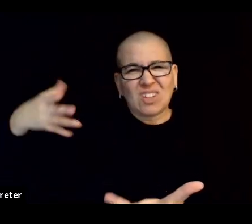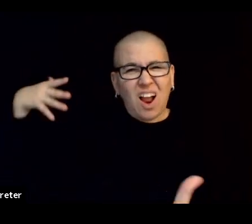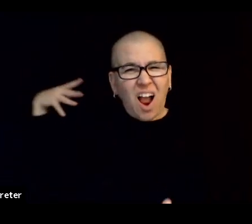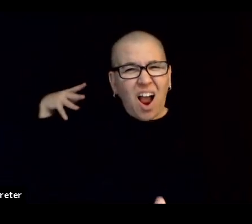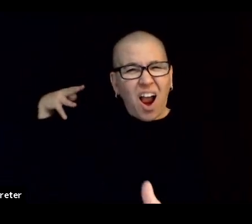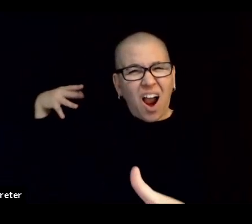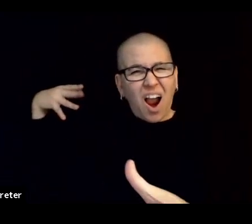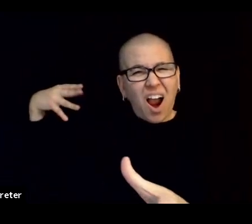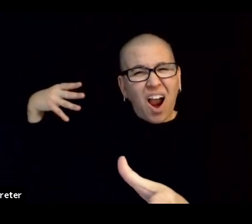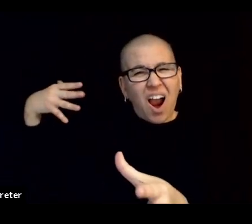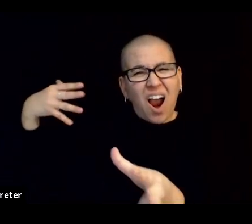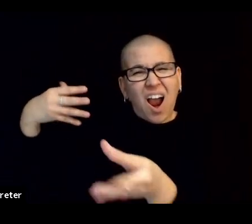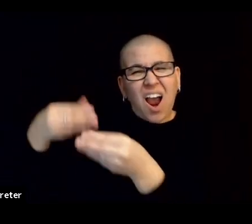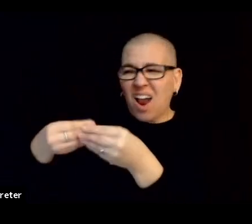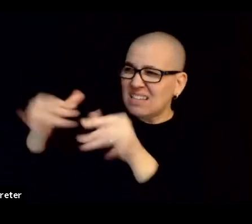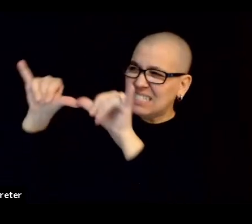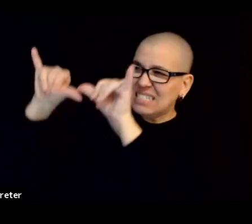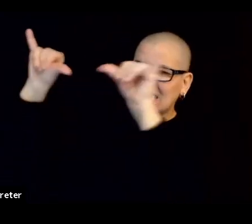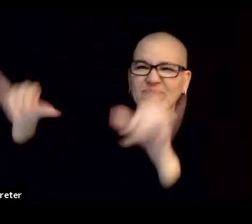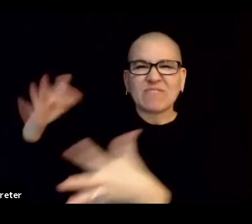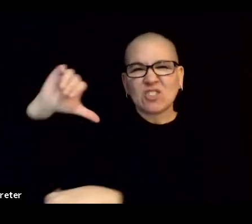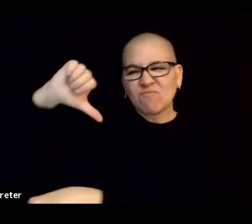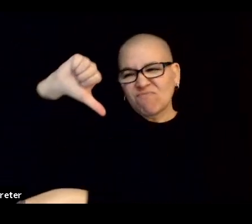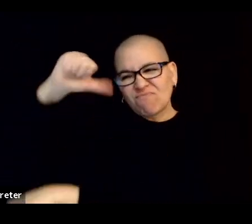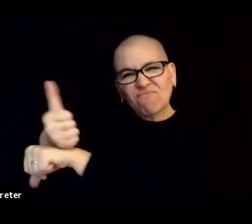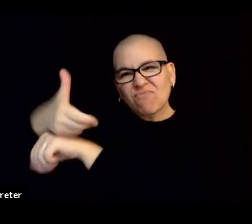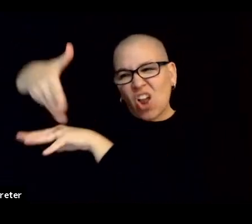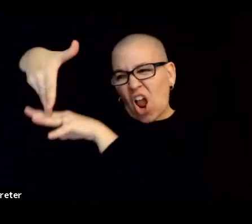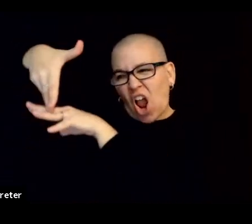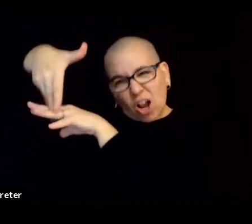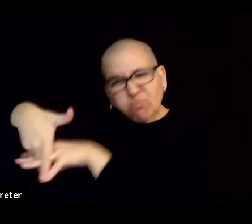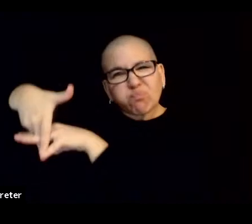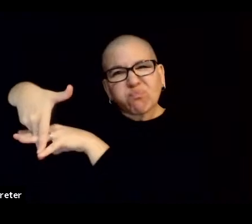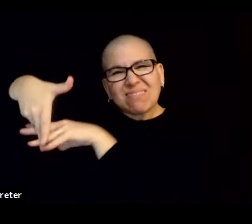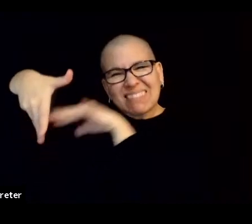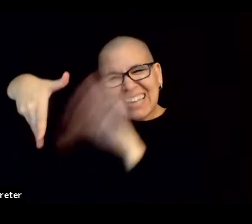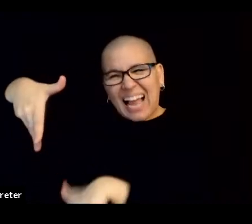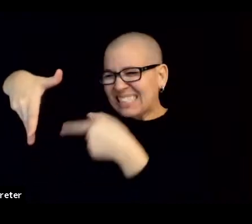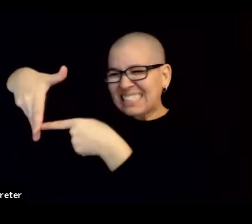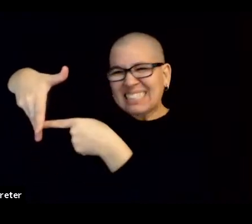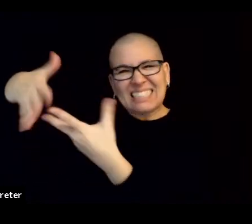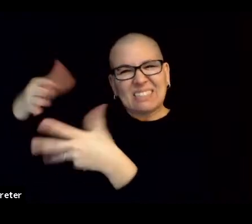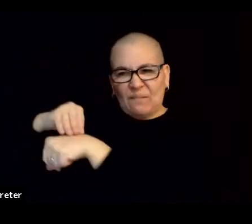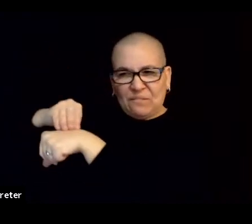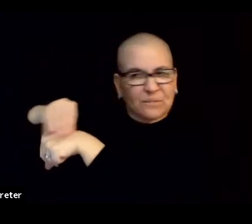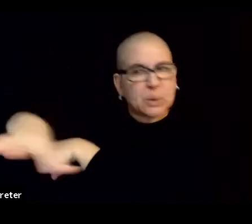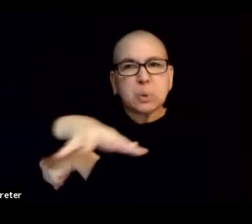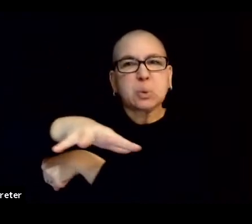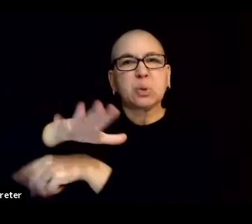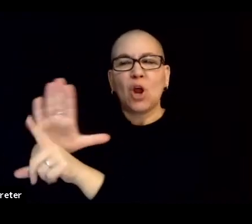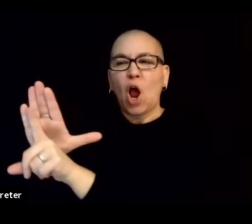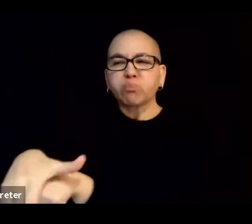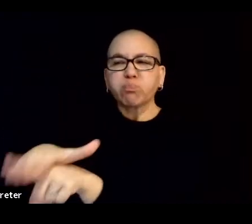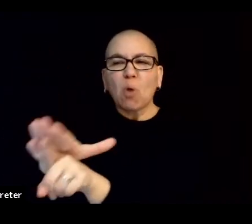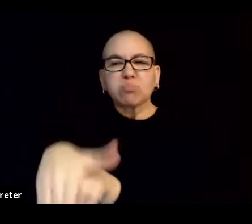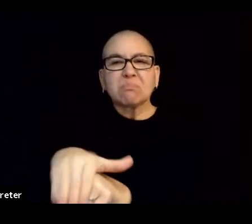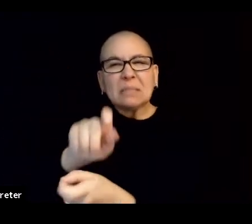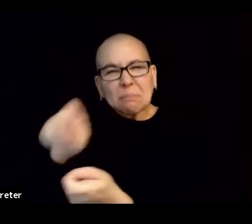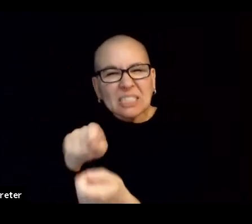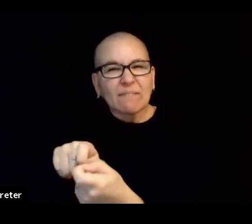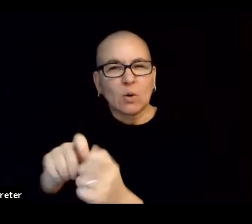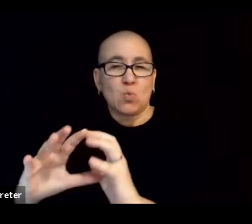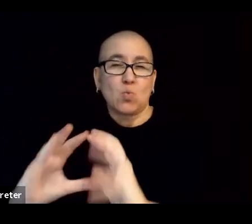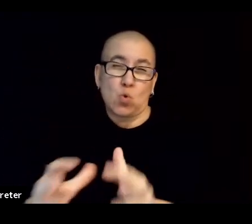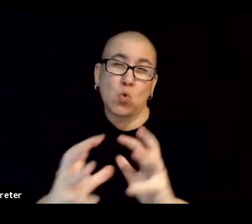and things that disadvantage certain groups in our community, and those experiencing health disparities that are